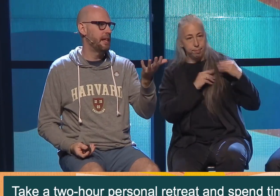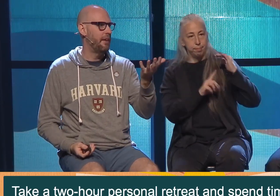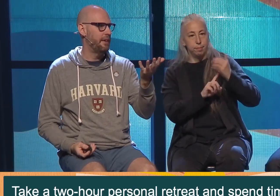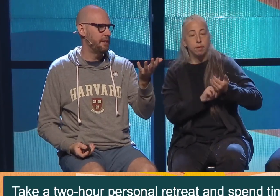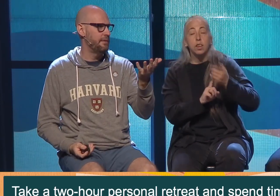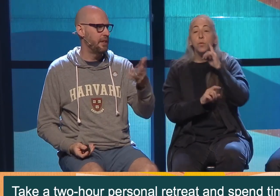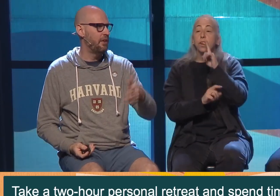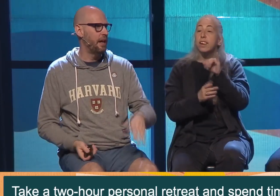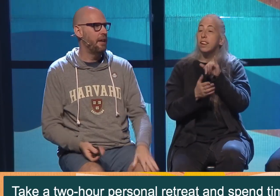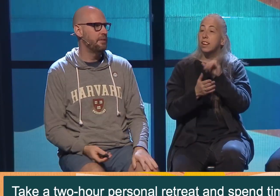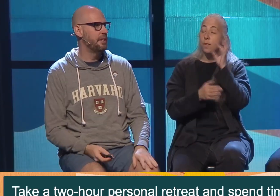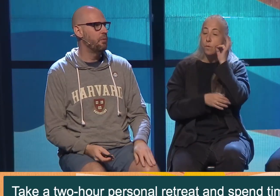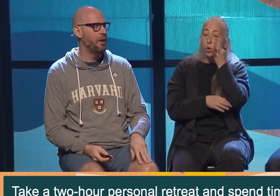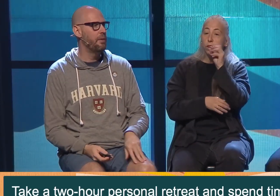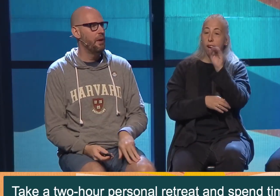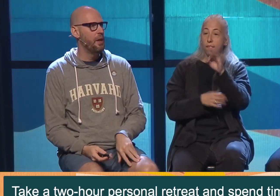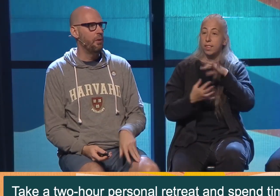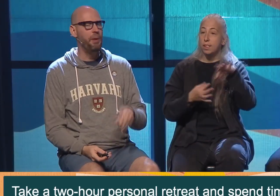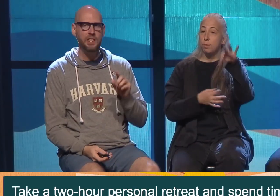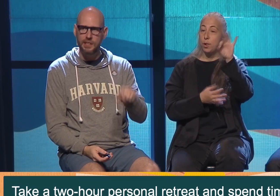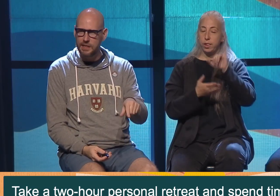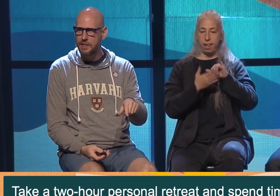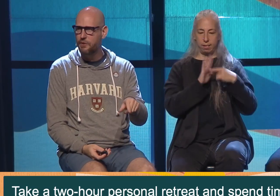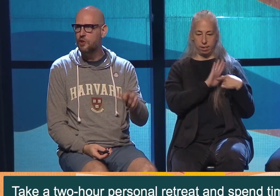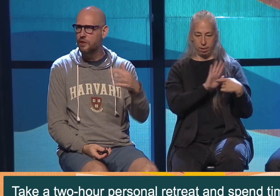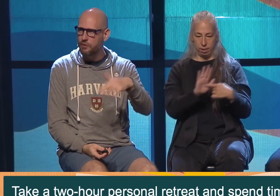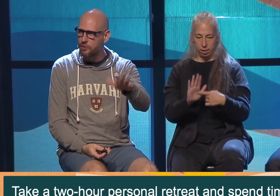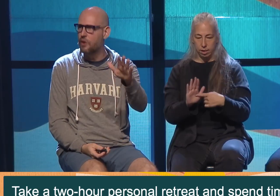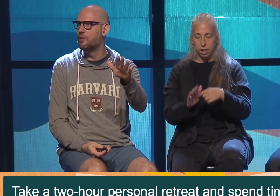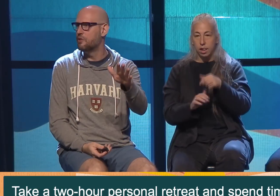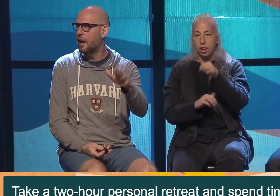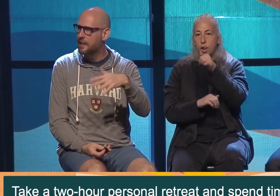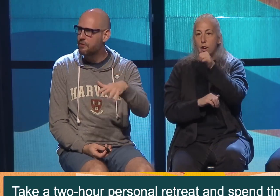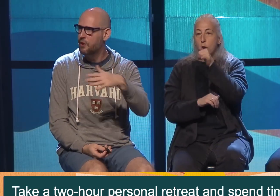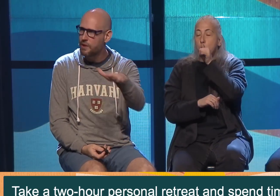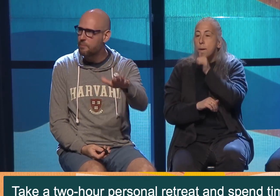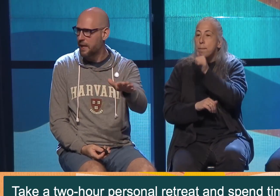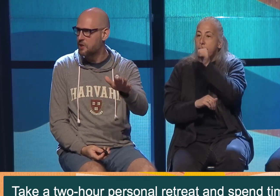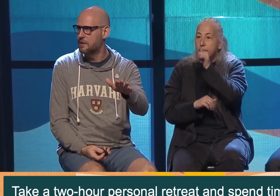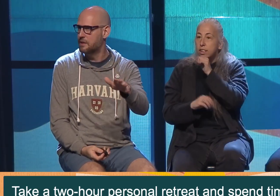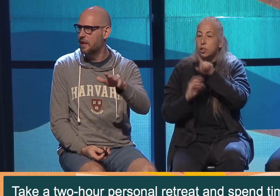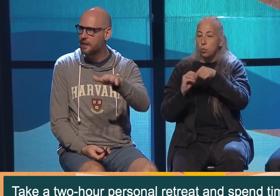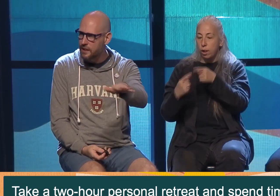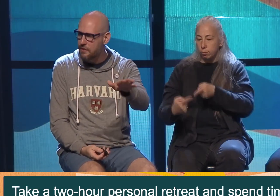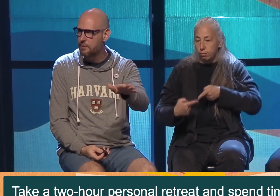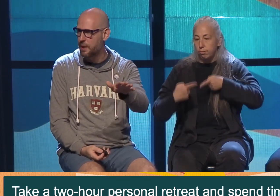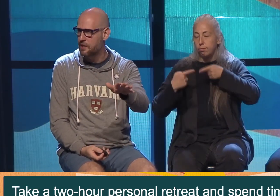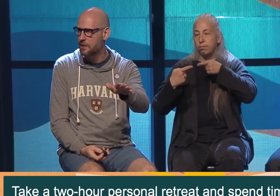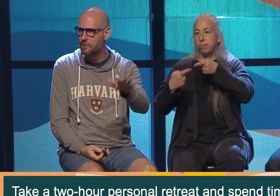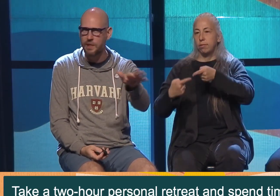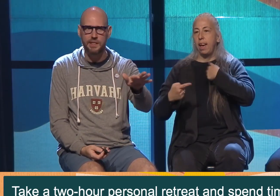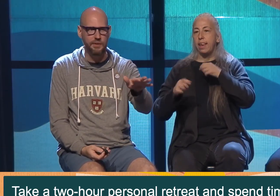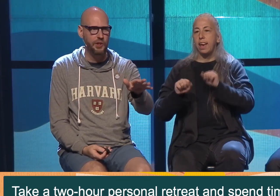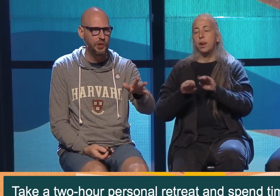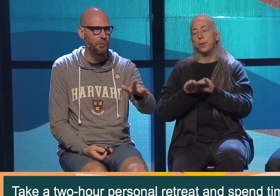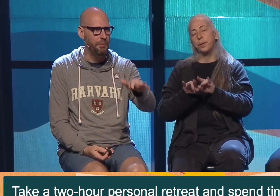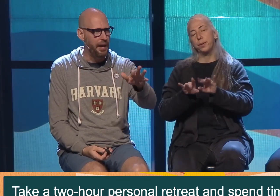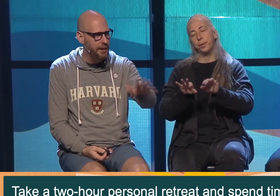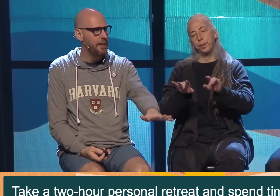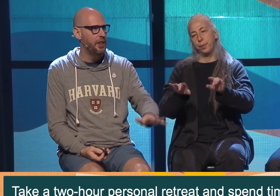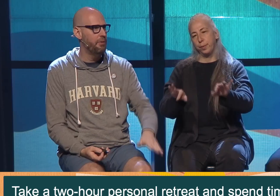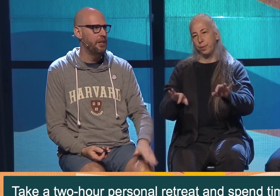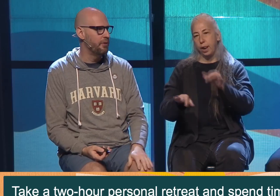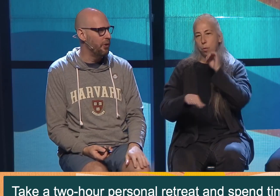spiritual vitality in our lives. That where patience is difficult, it flows. I can flow in patience. I can live in patience when it's difficult,